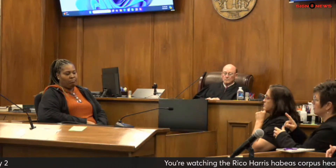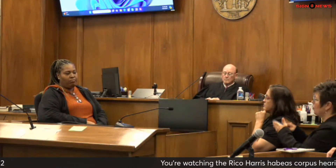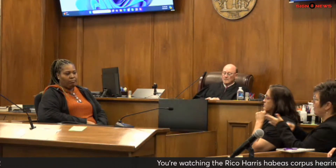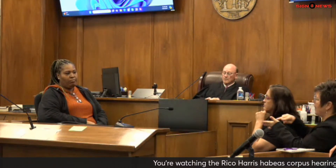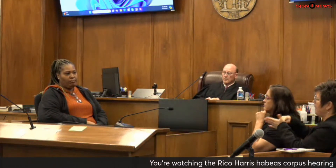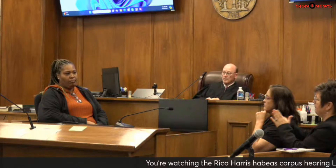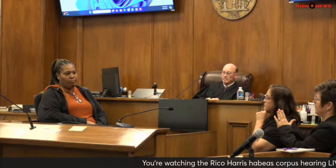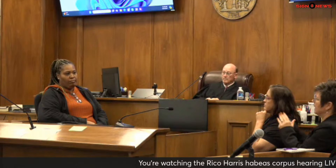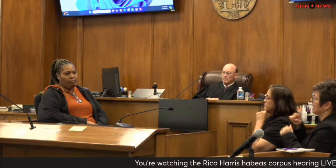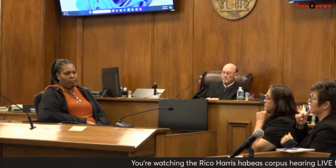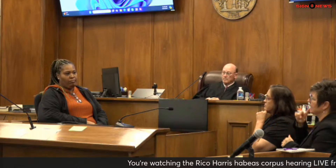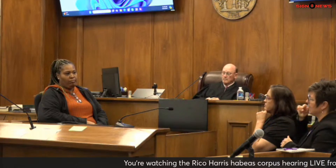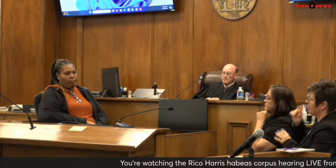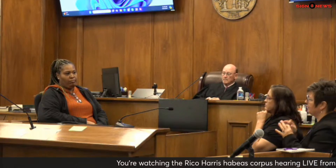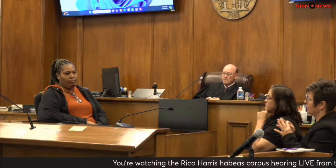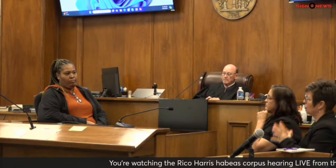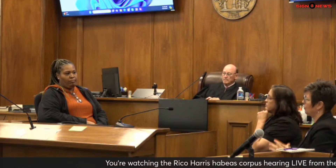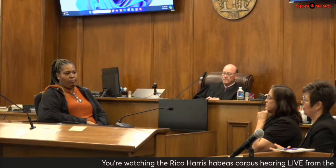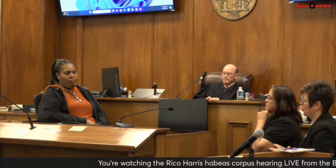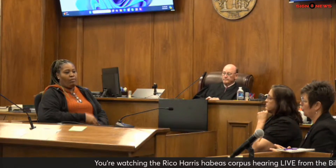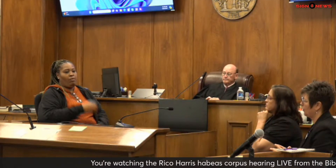interpreter? Okay.